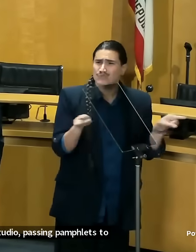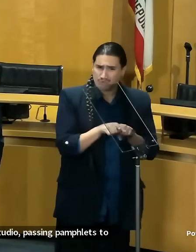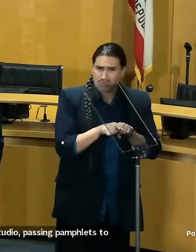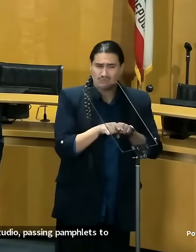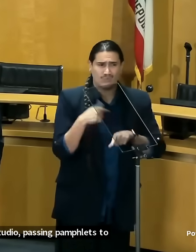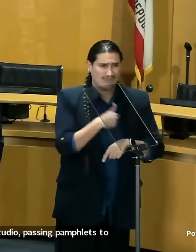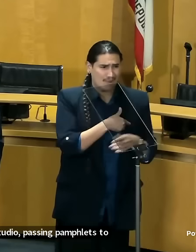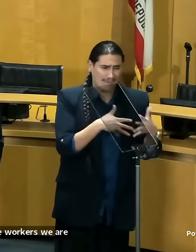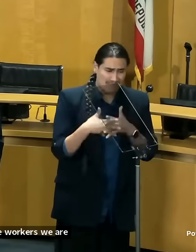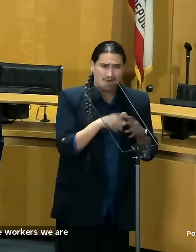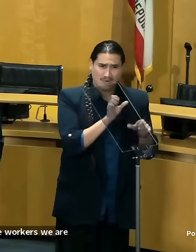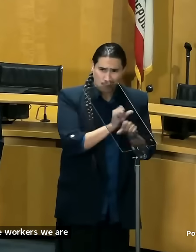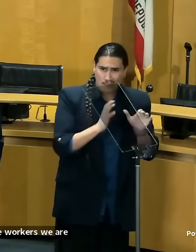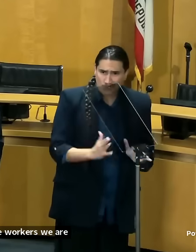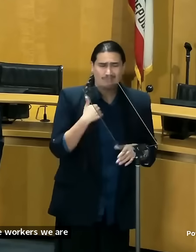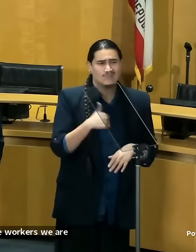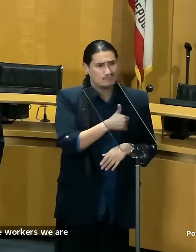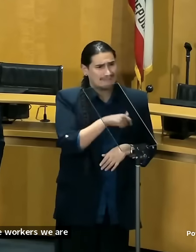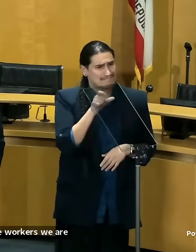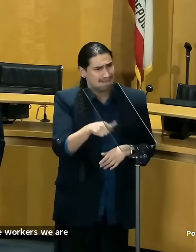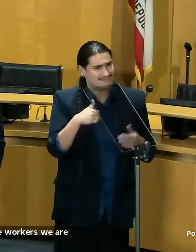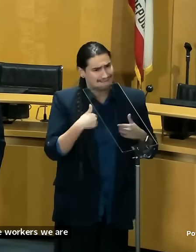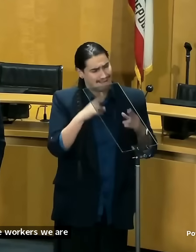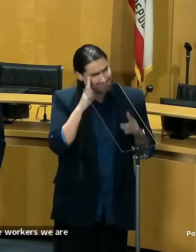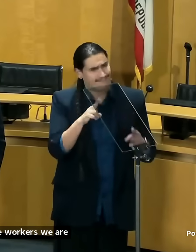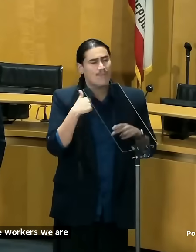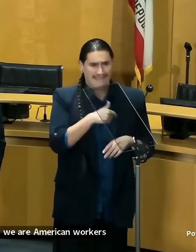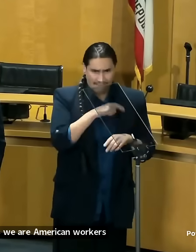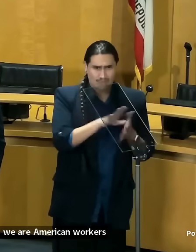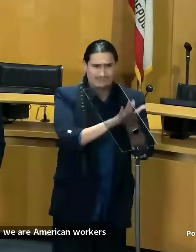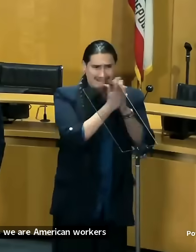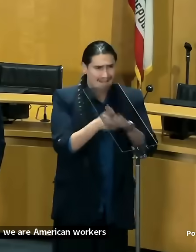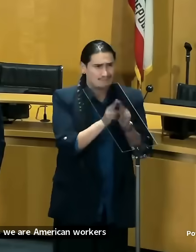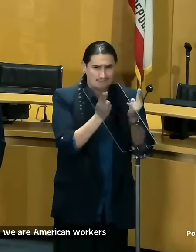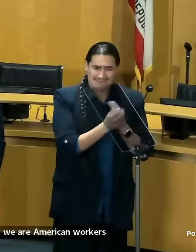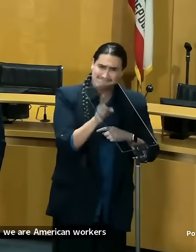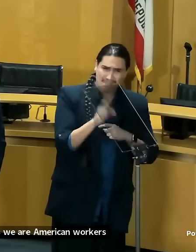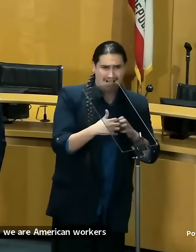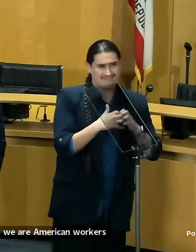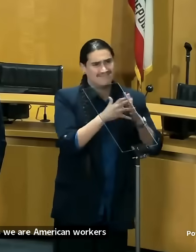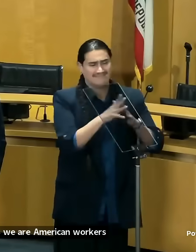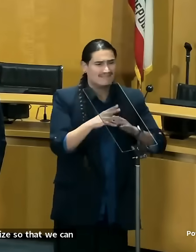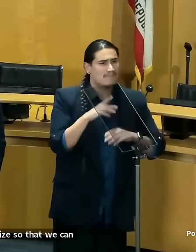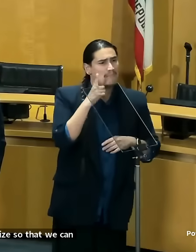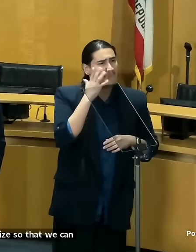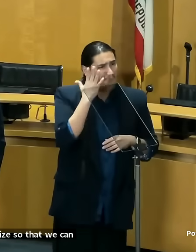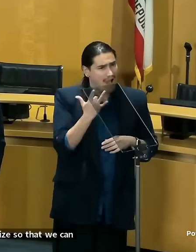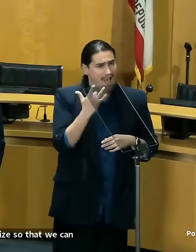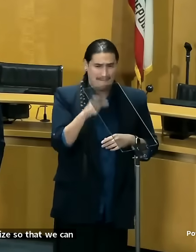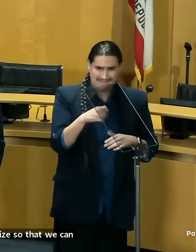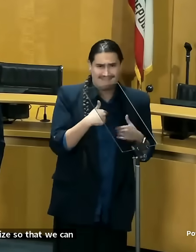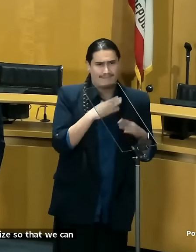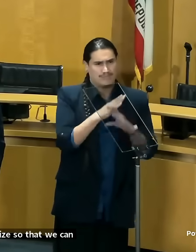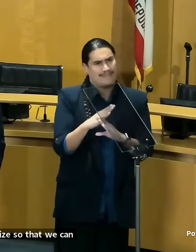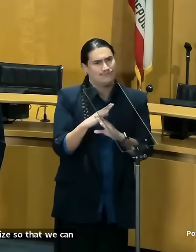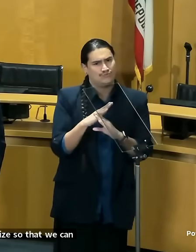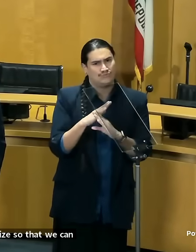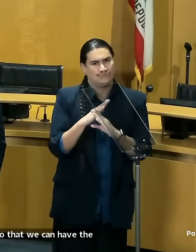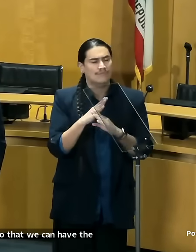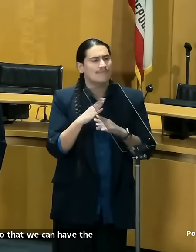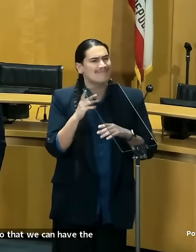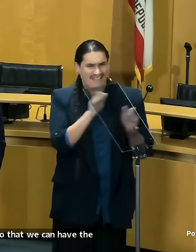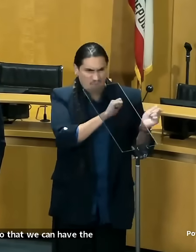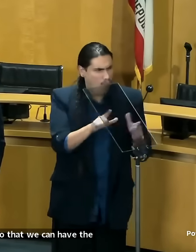are American workers, and we need to unionize so that we can have the protections that are entitled